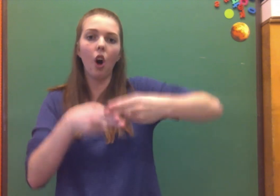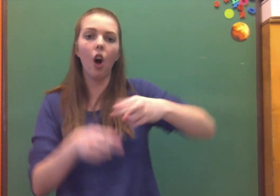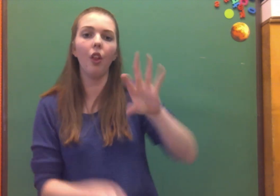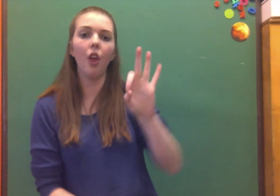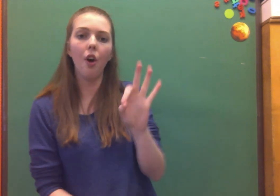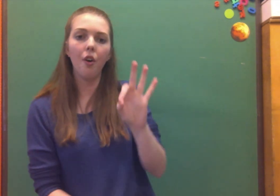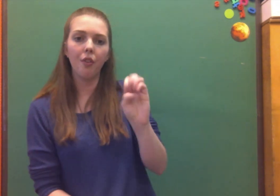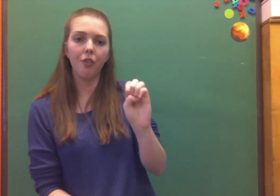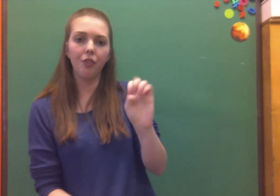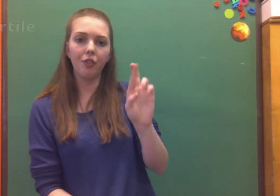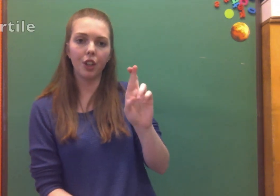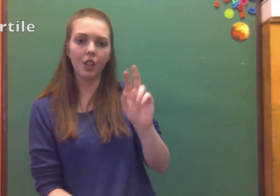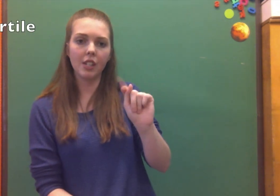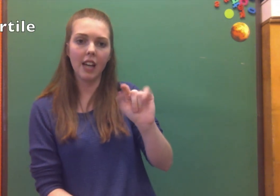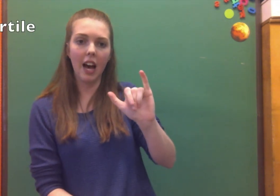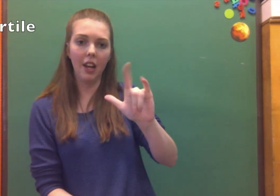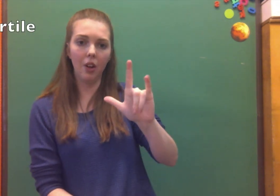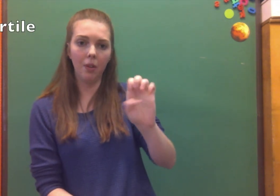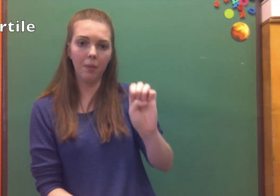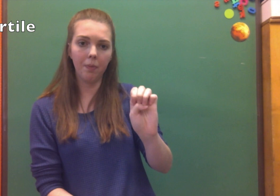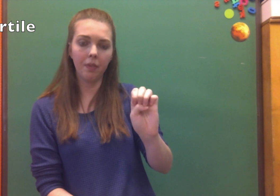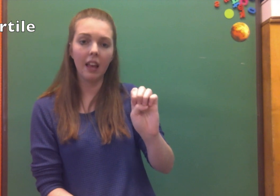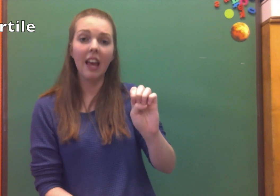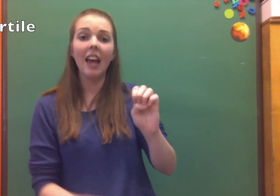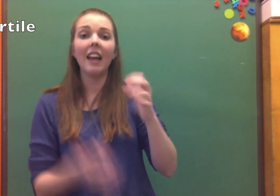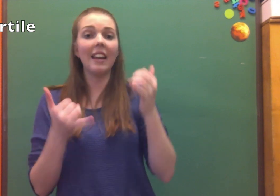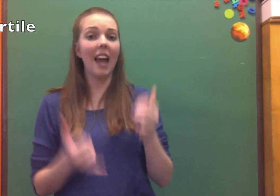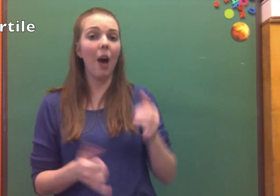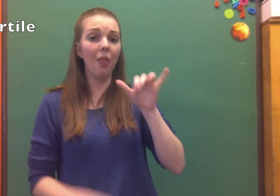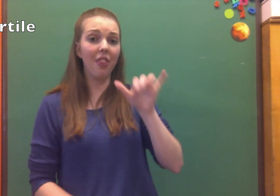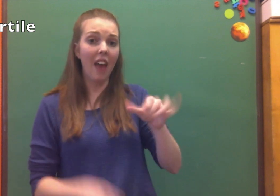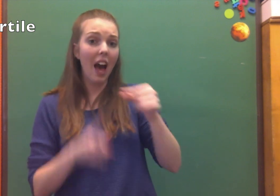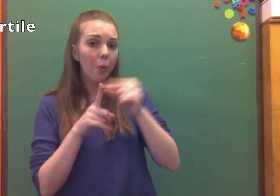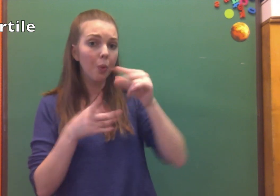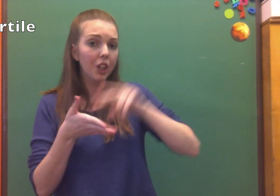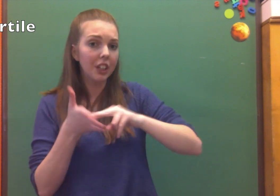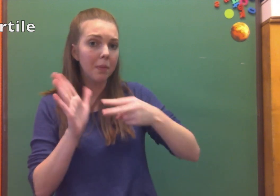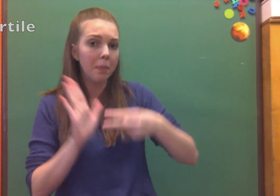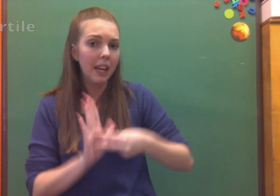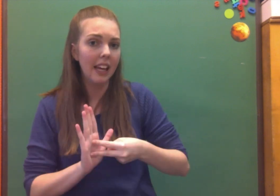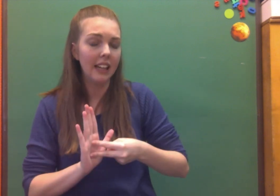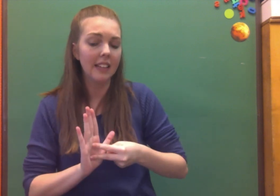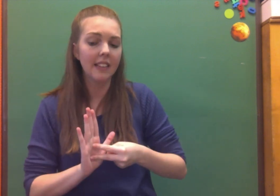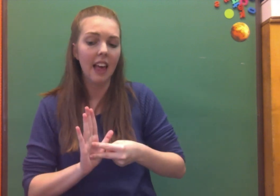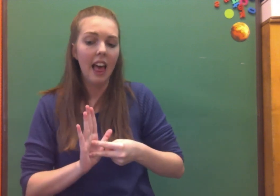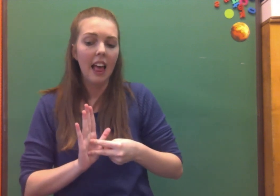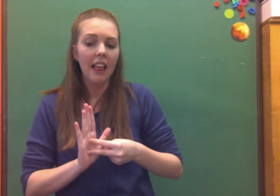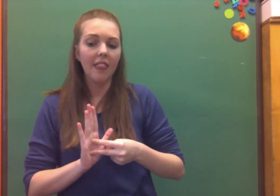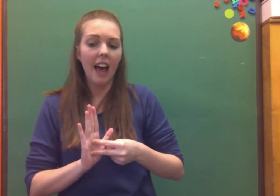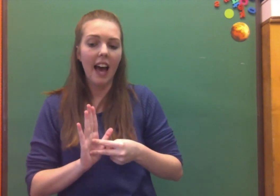call fertile. Now, that word means that